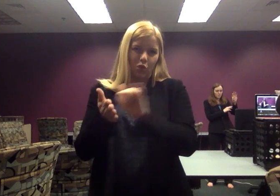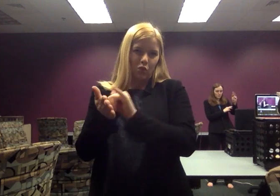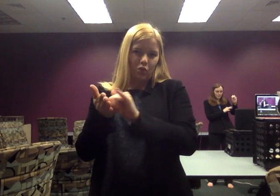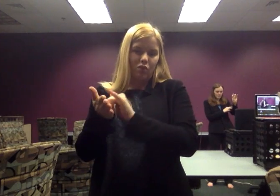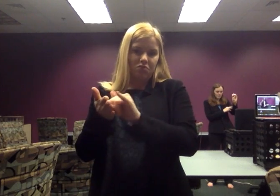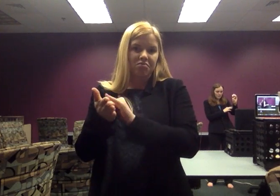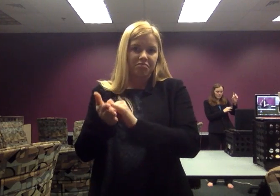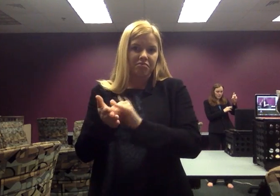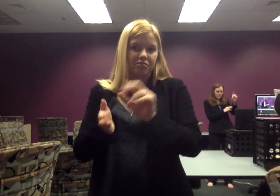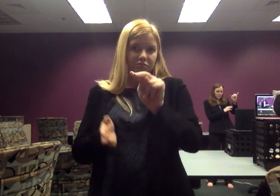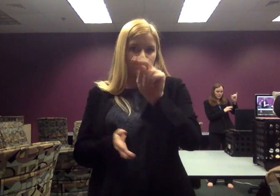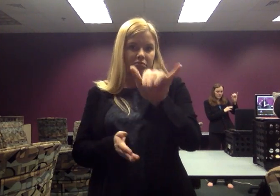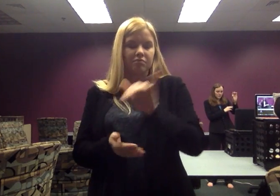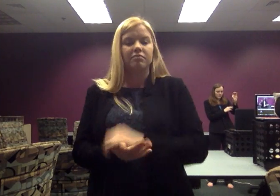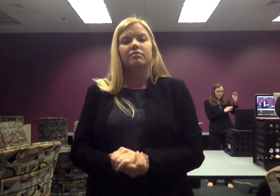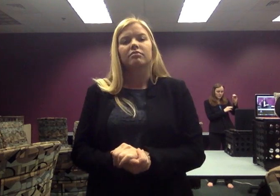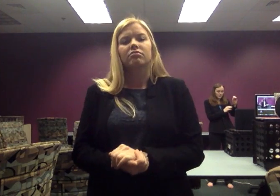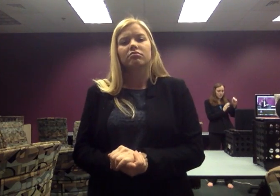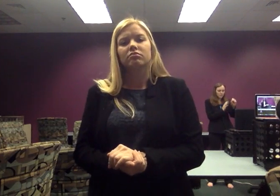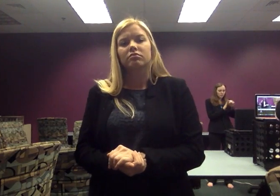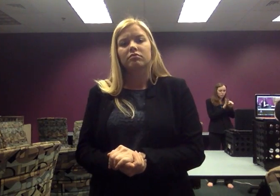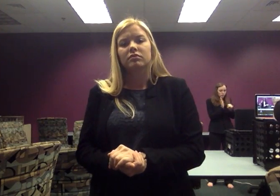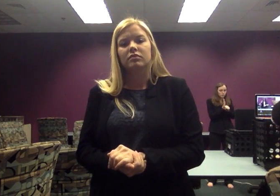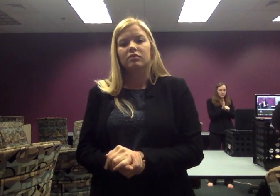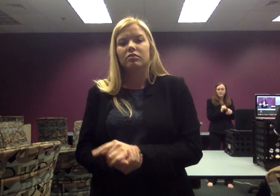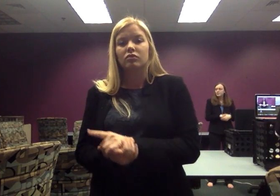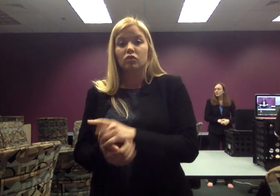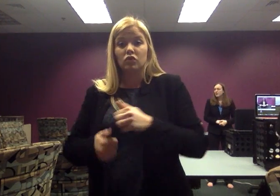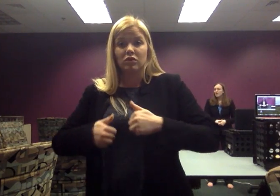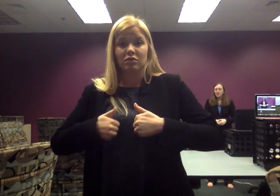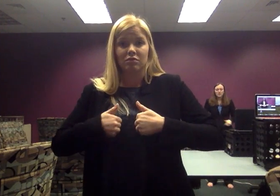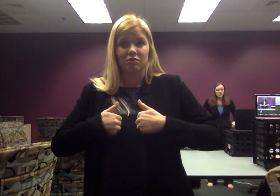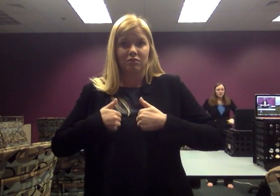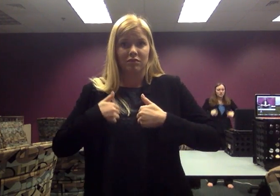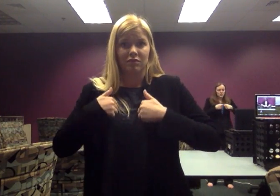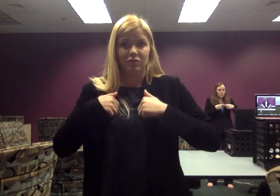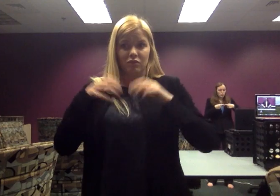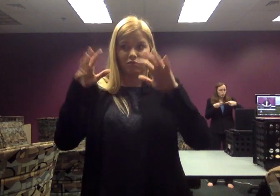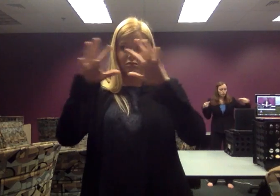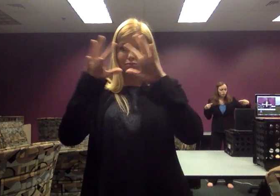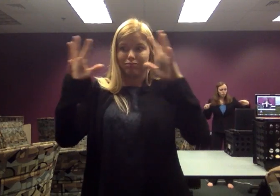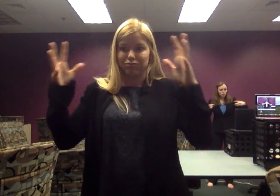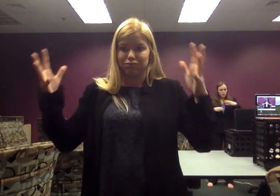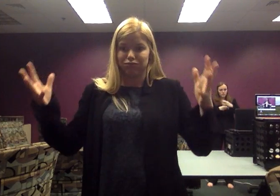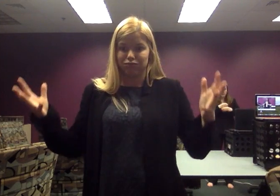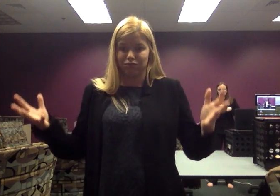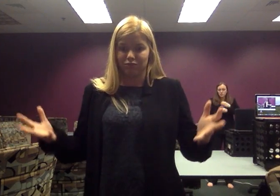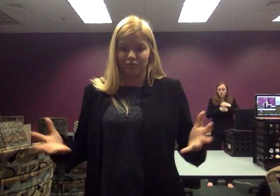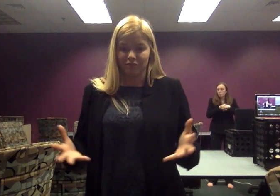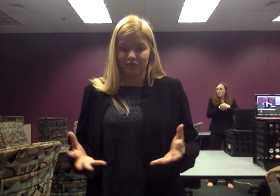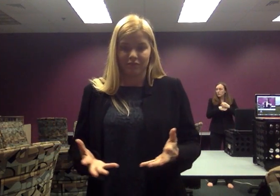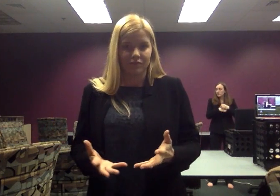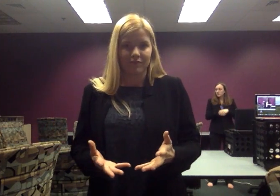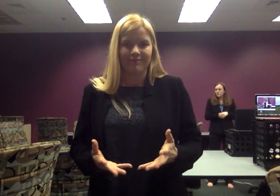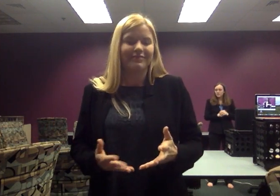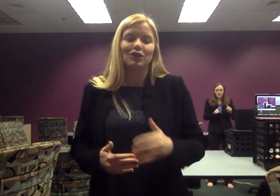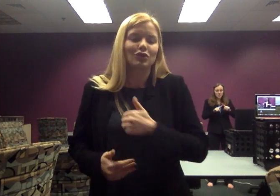And she lived in two completely different parts of the world. Not in the world, different parts of the United States.